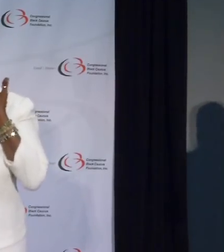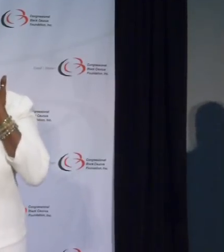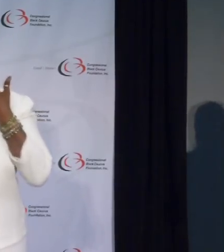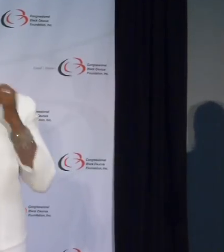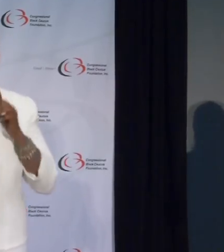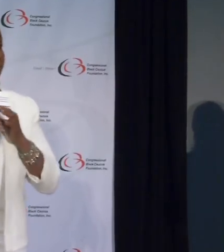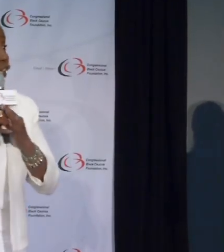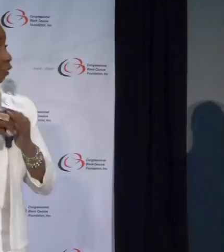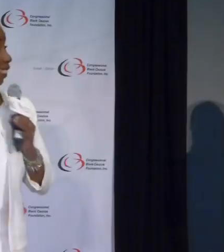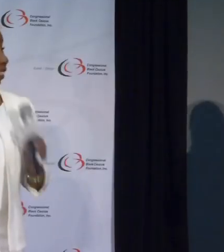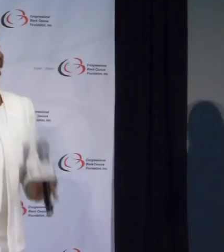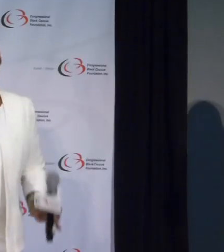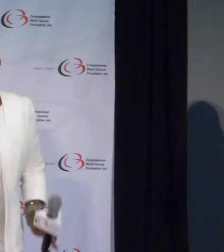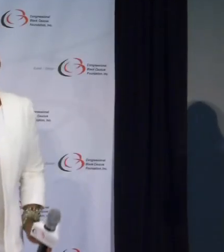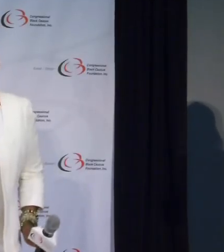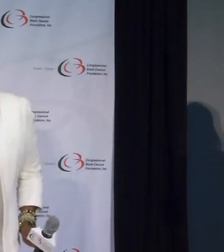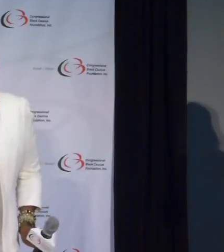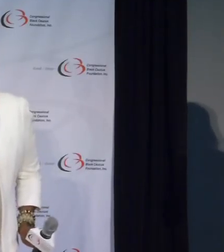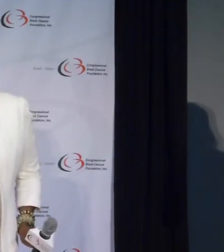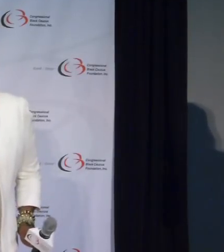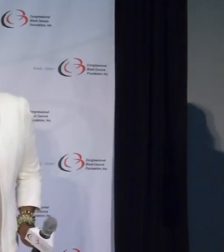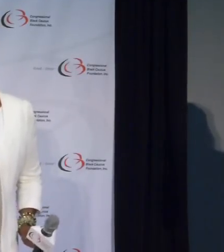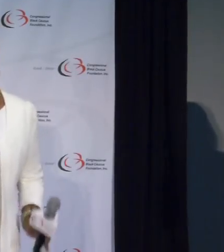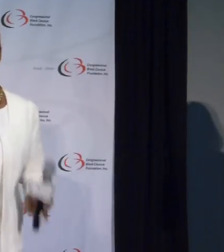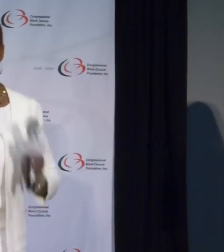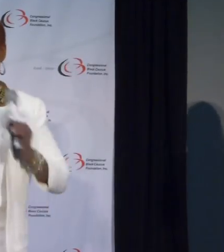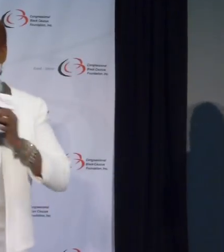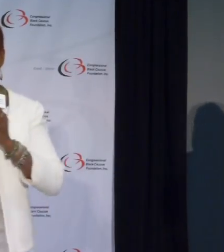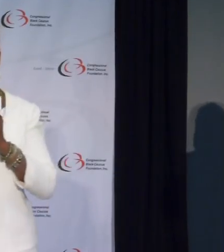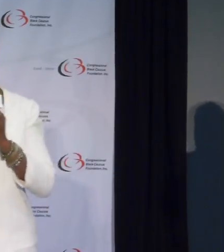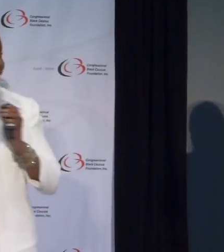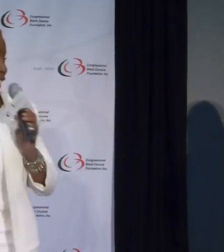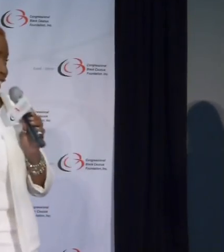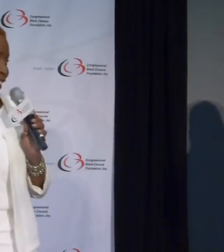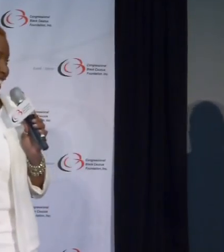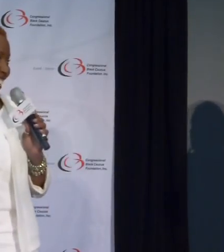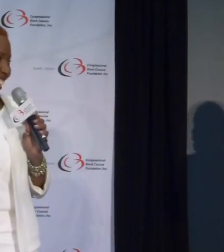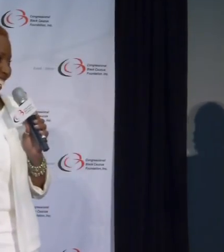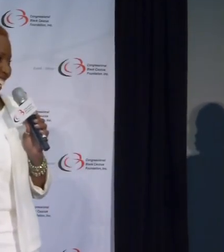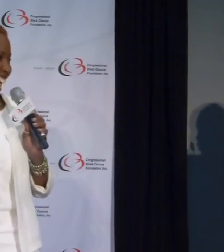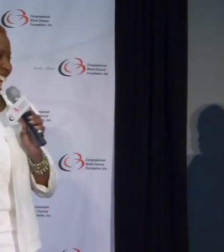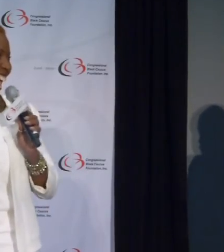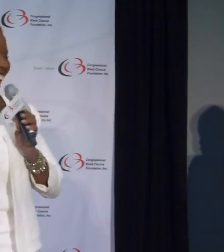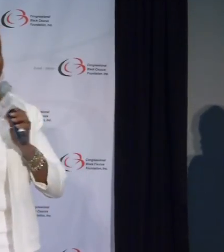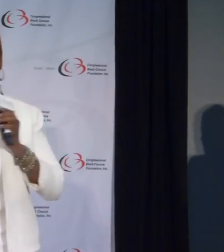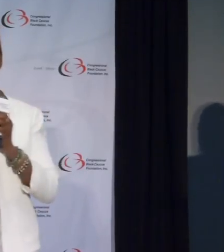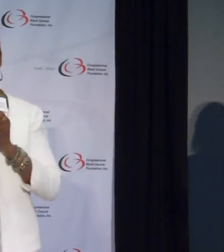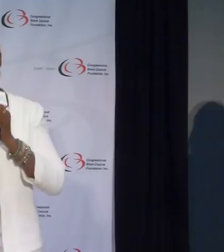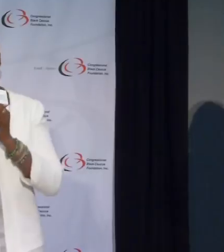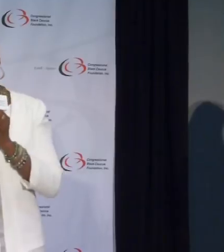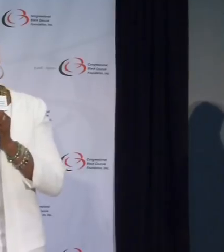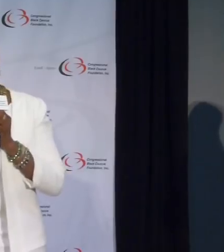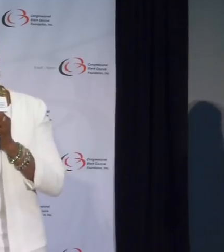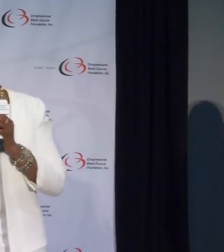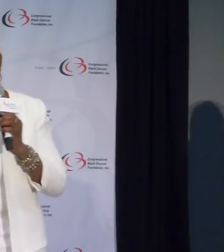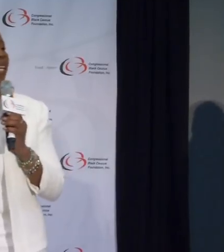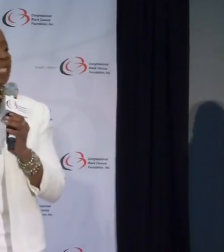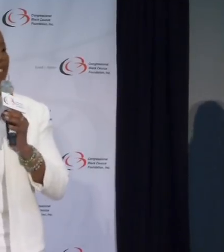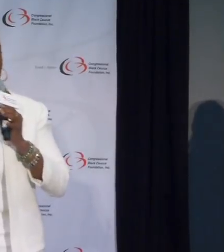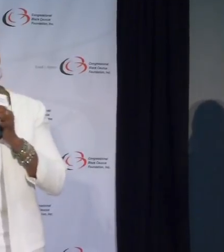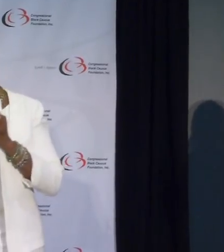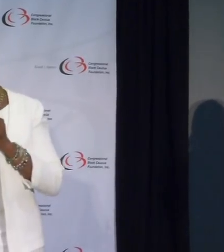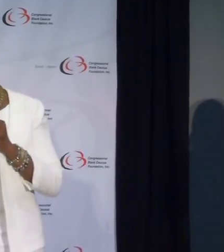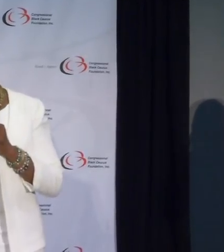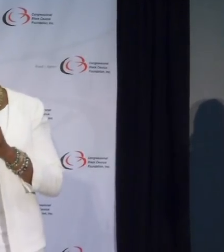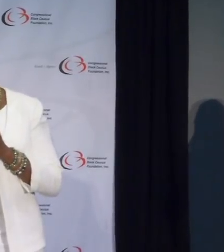Black soap and lack of anger. Looking good. So I started